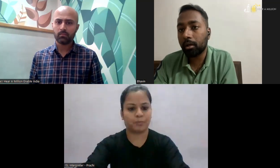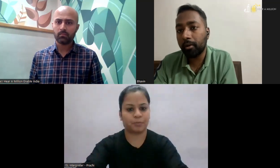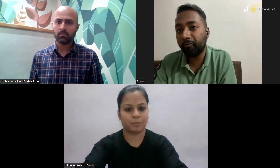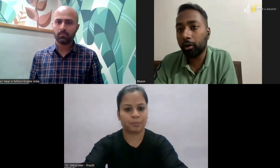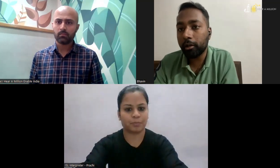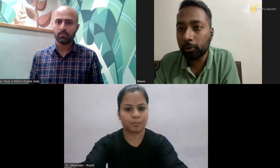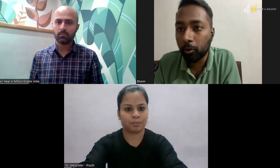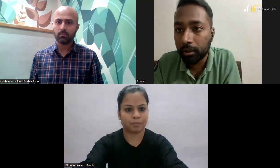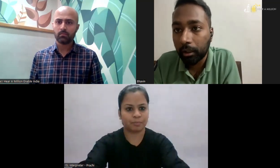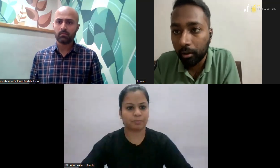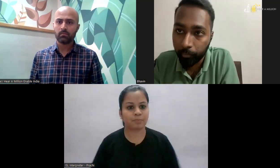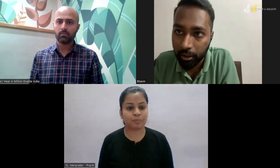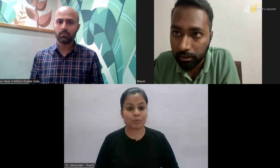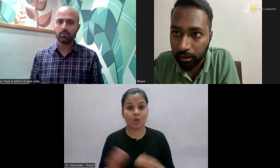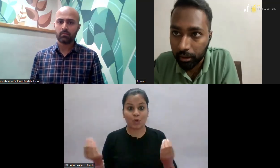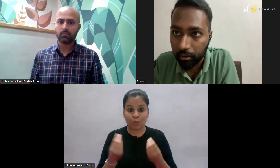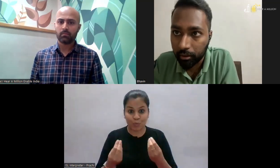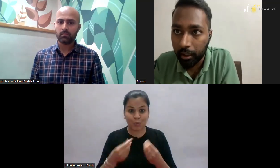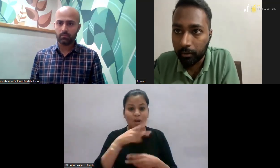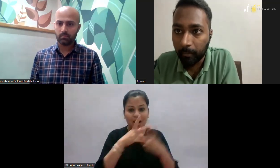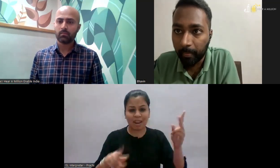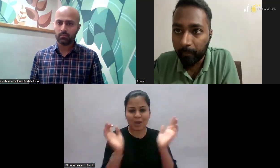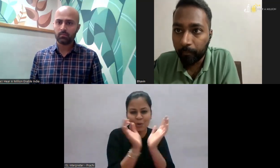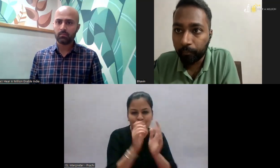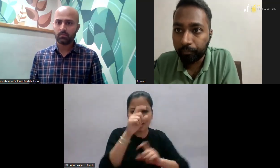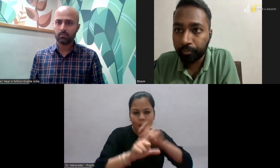as per different insurance companies, right?